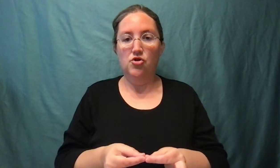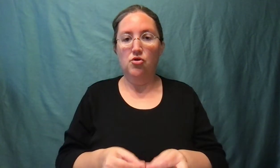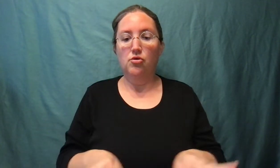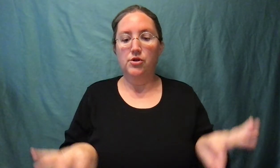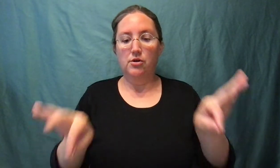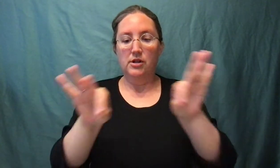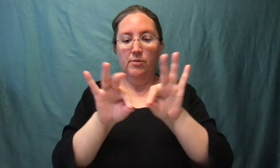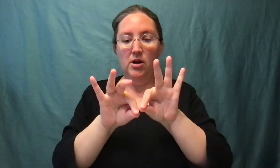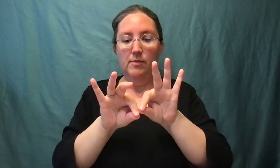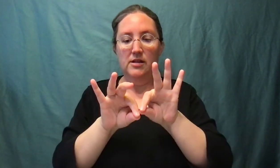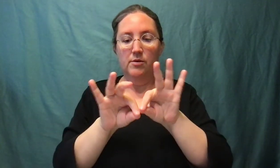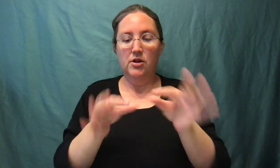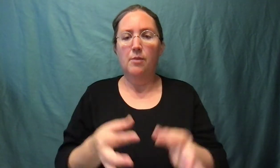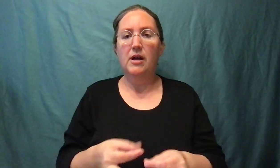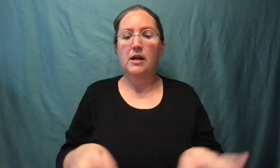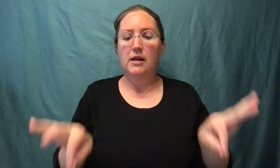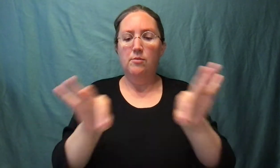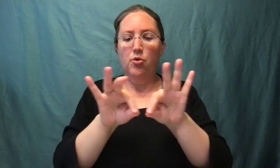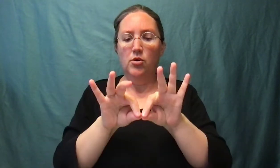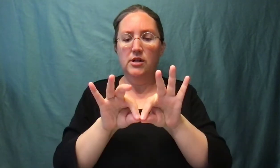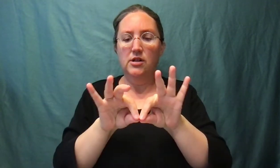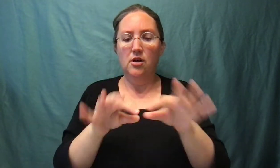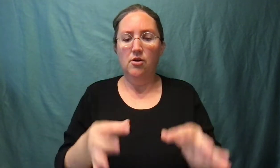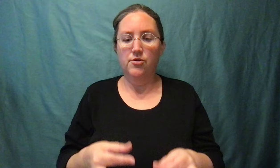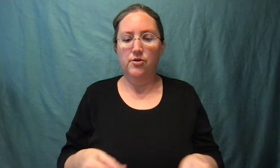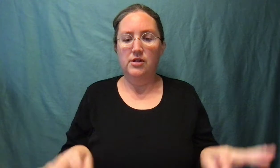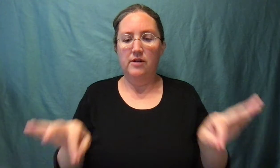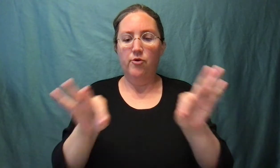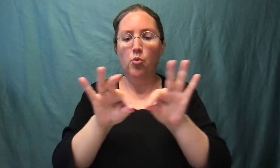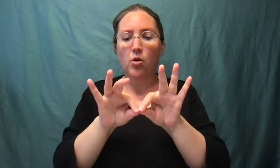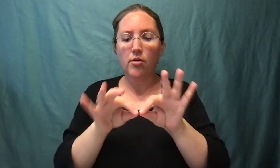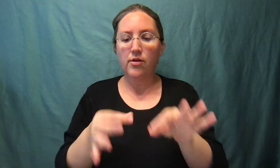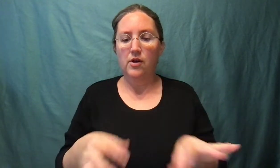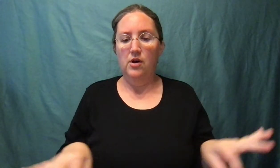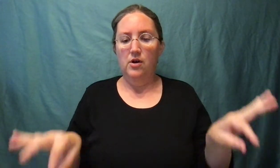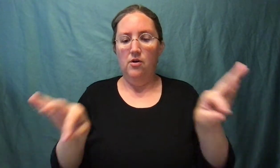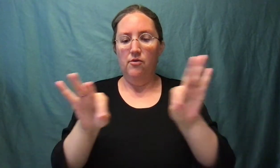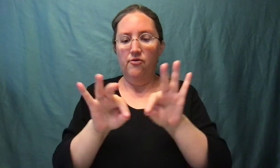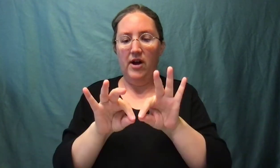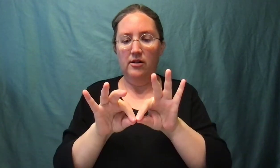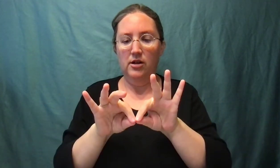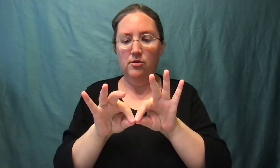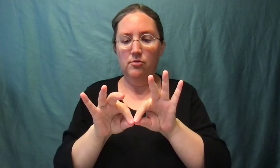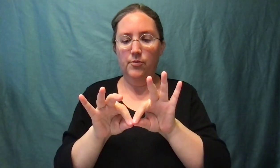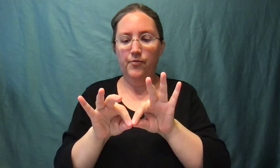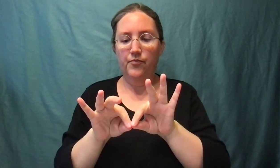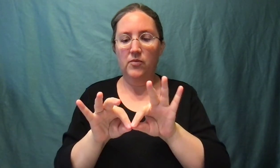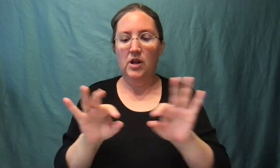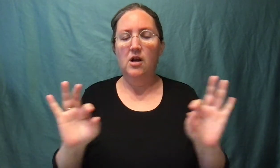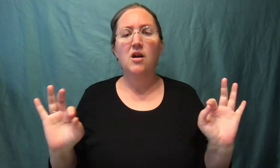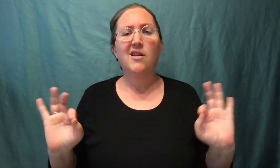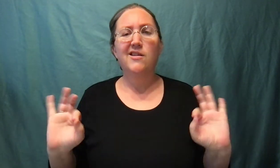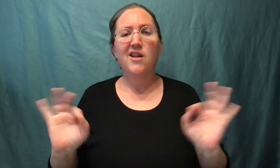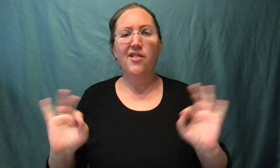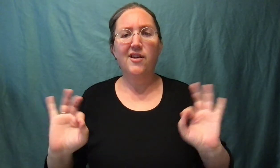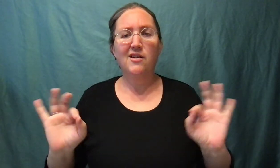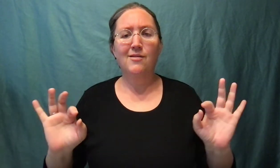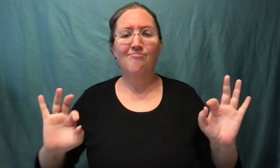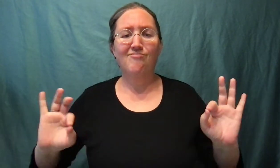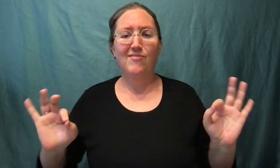circle, starts at the bottom, ends up on top. Important, also the sign for worth or value. Nothing, not